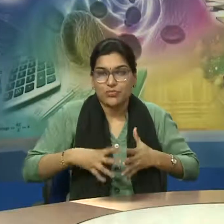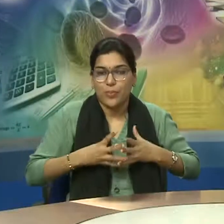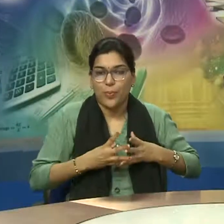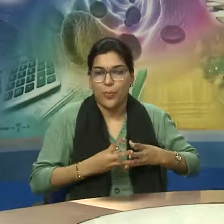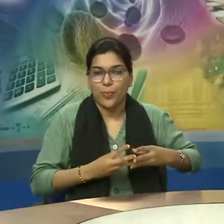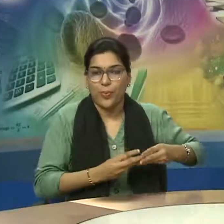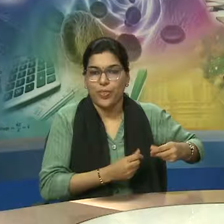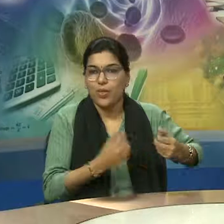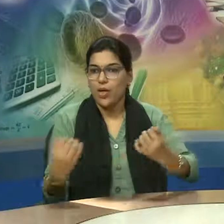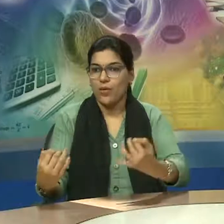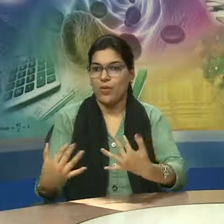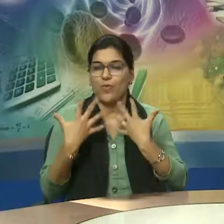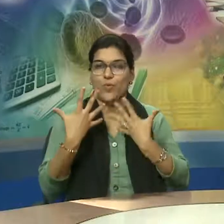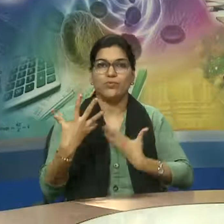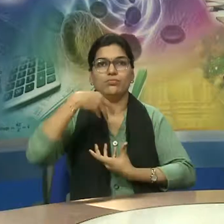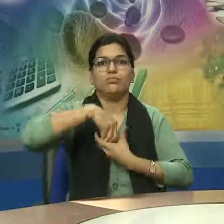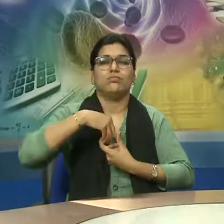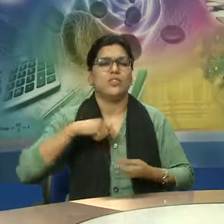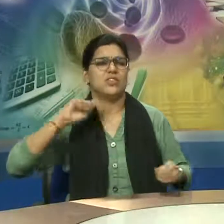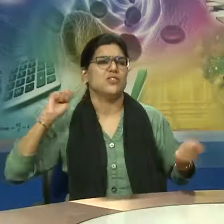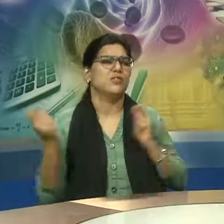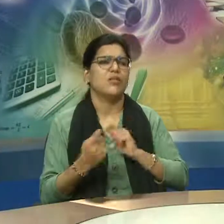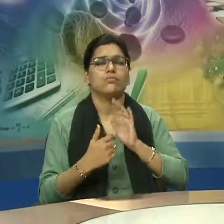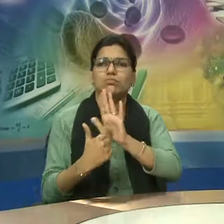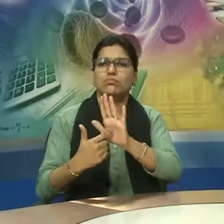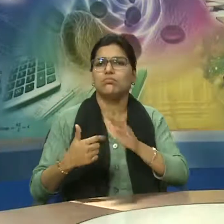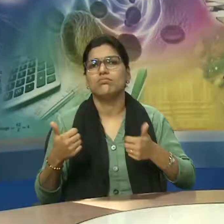changes our personality